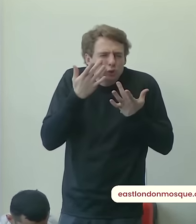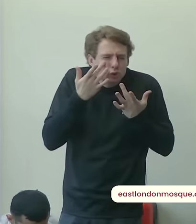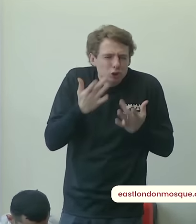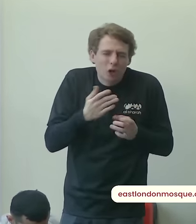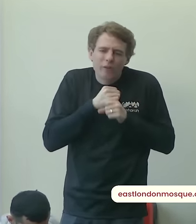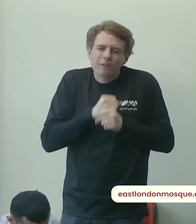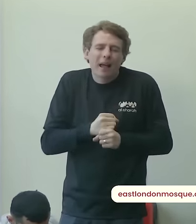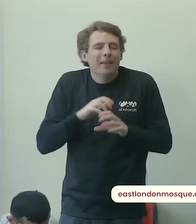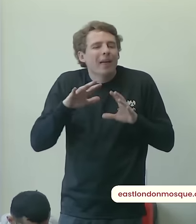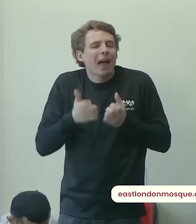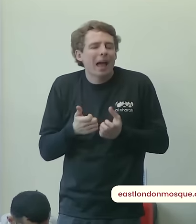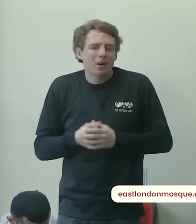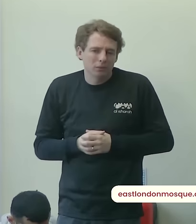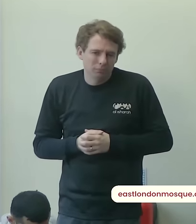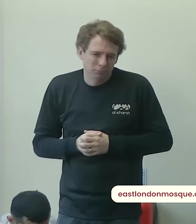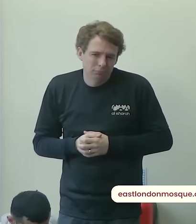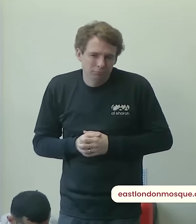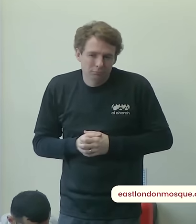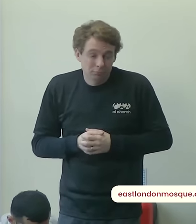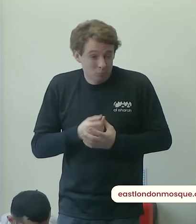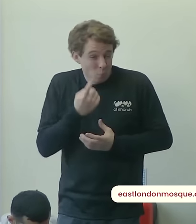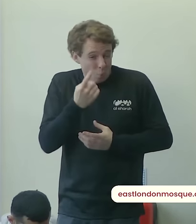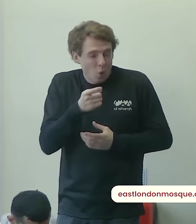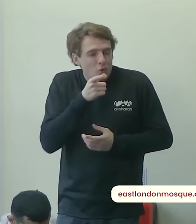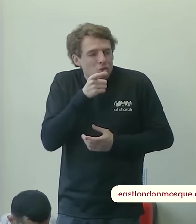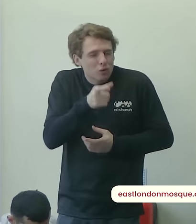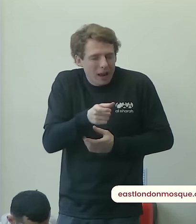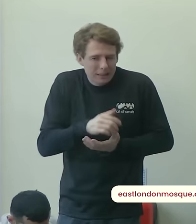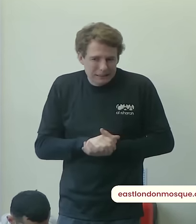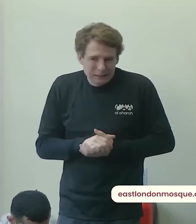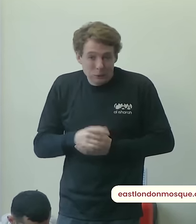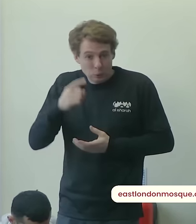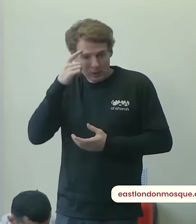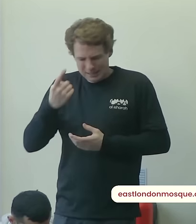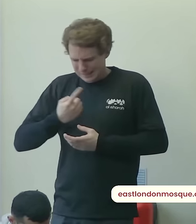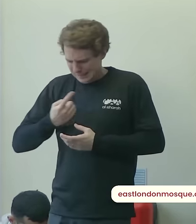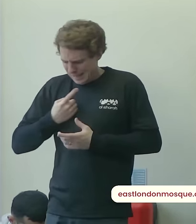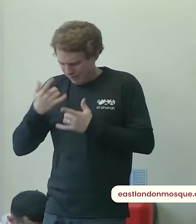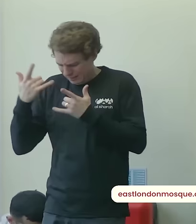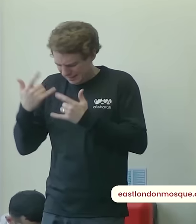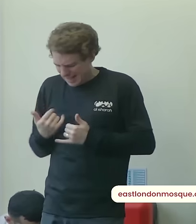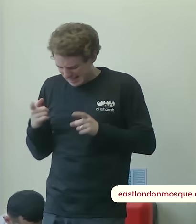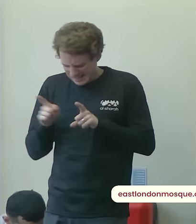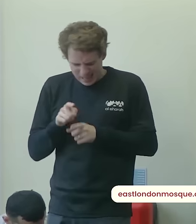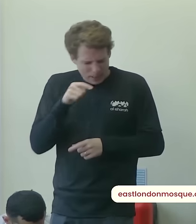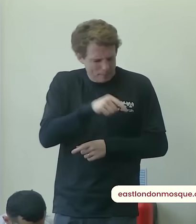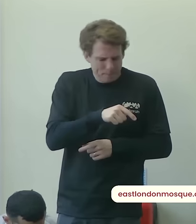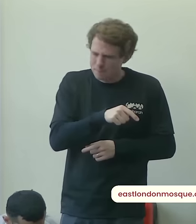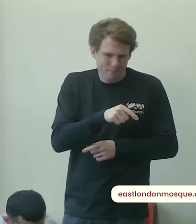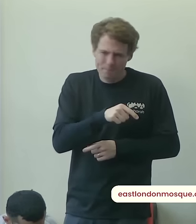you and i have not been tested on that level may allah not test us on that level we are weak we are so